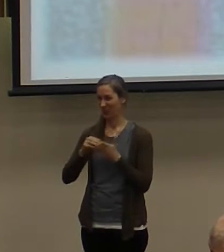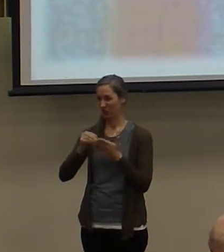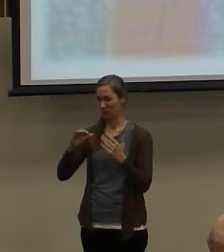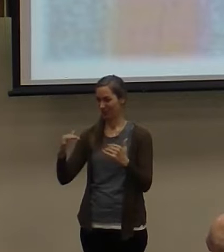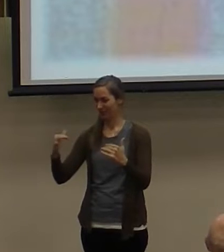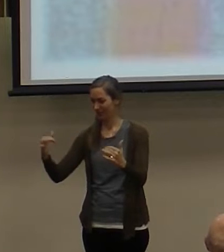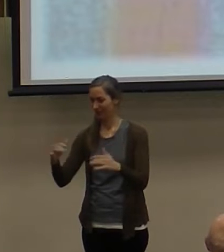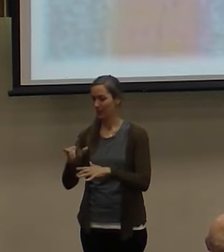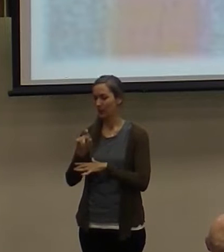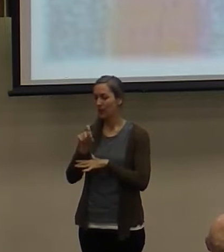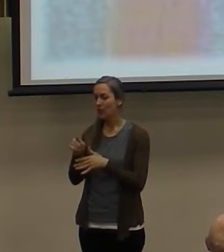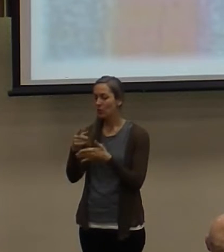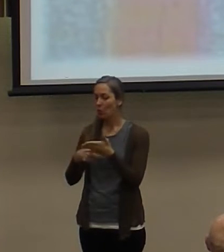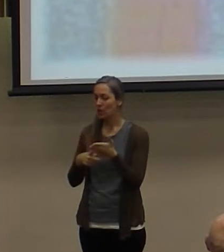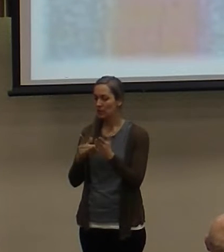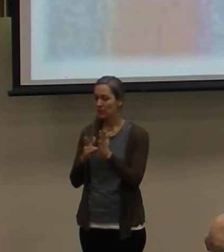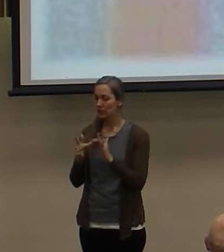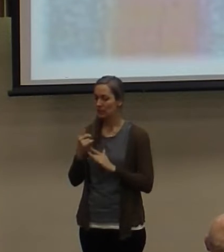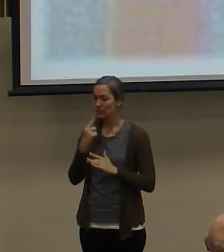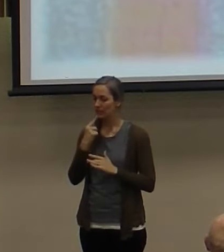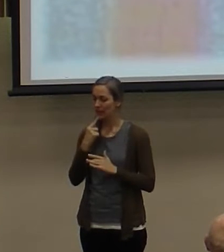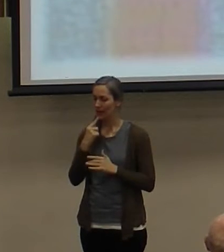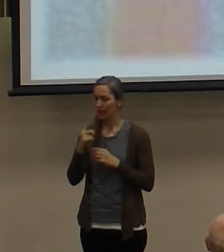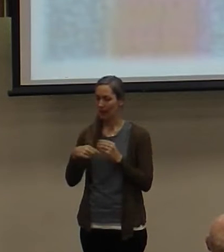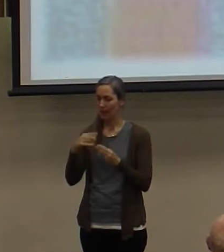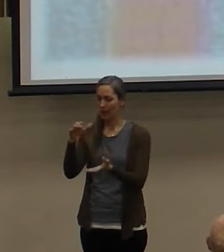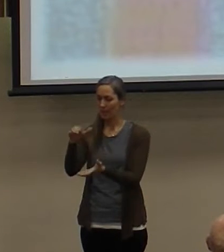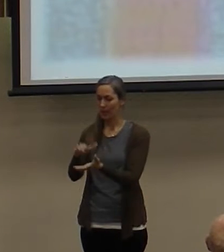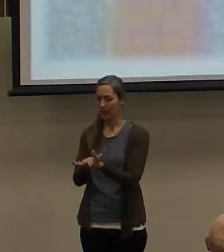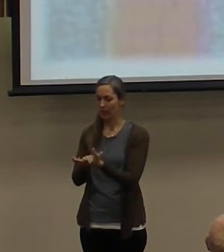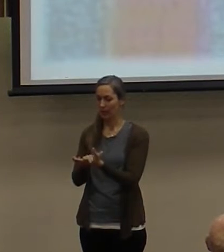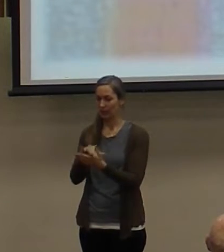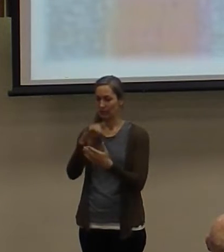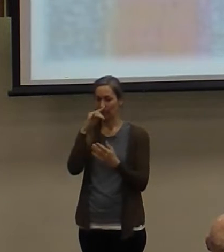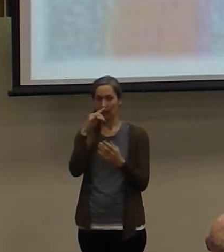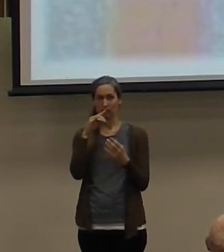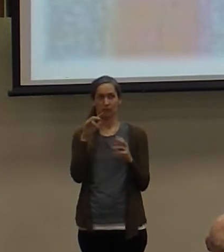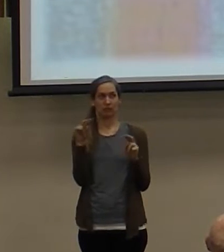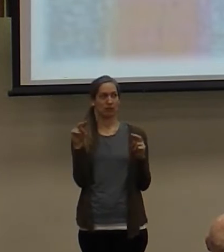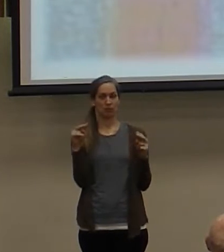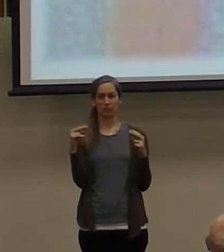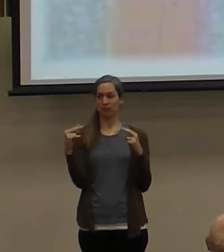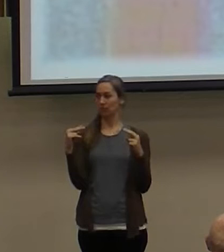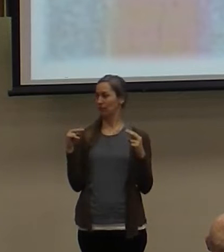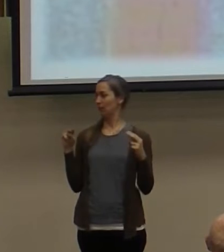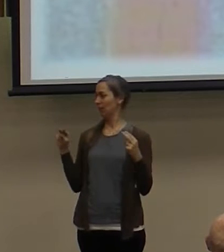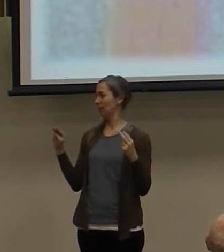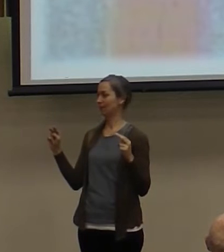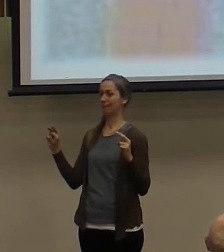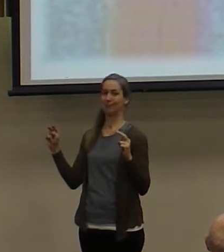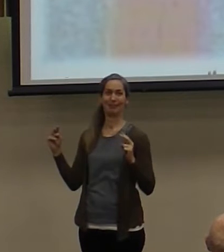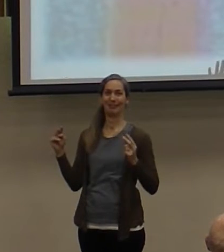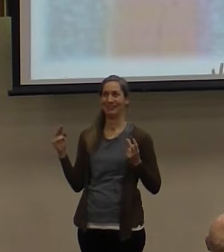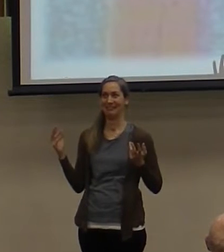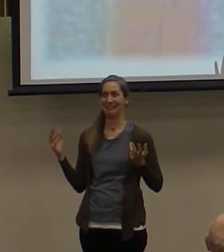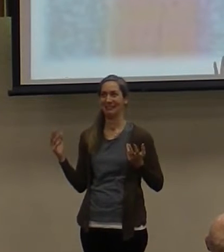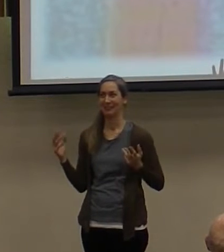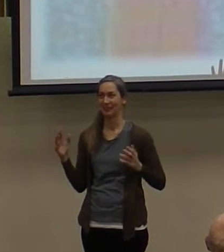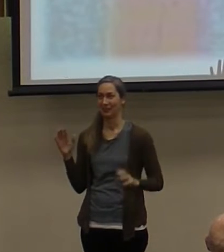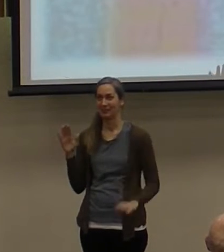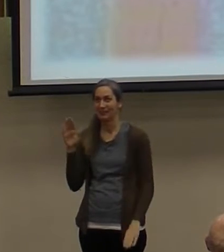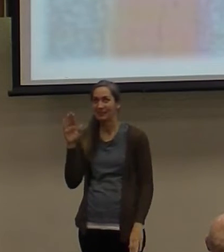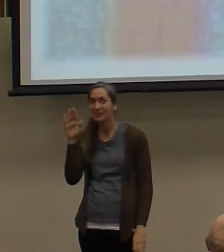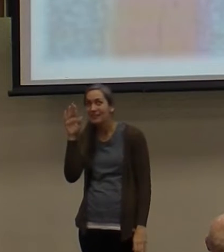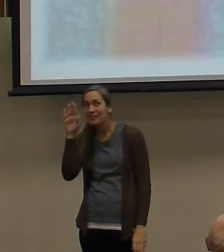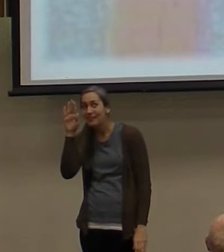does Jesus say about marriage?" And they all kind of looked at one another. They're second graders, right? They all kind of looked around at one another for a while, and finally, one little